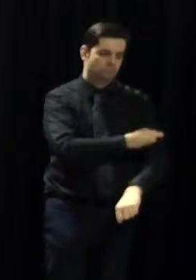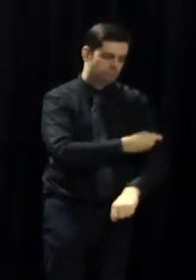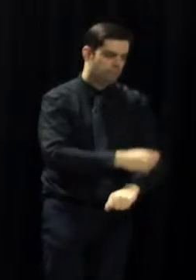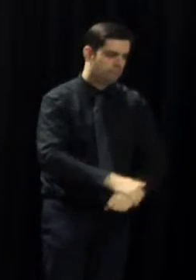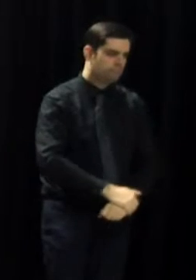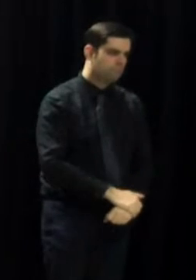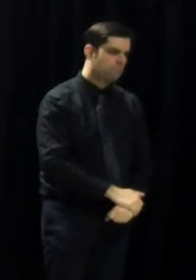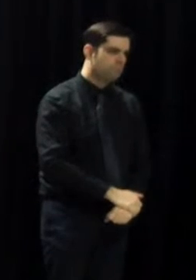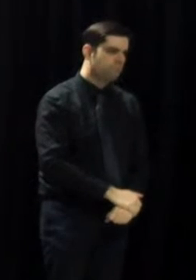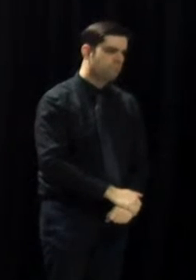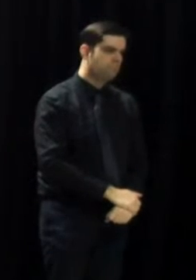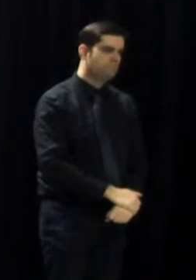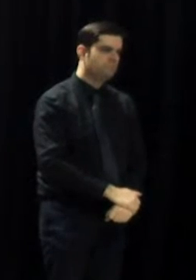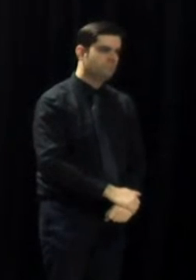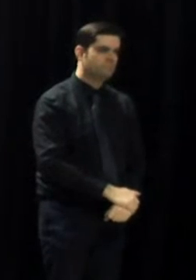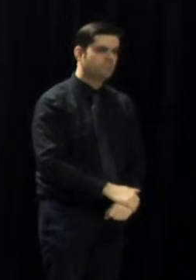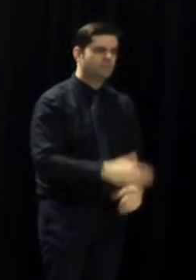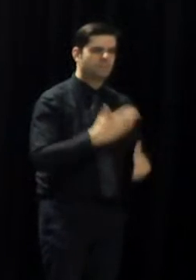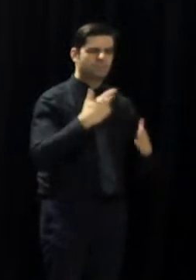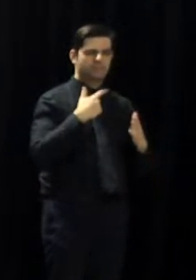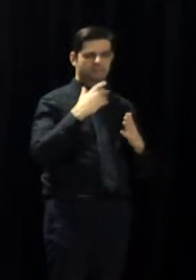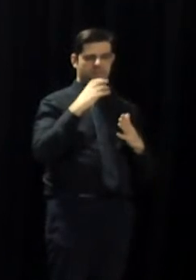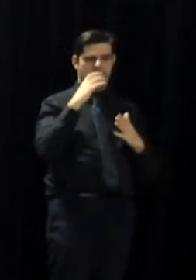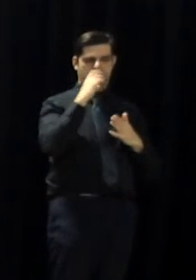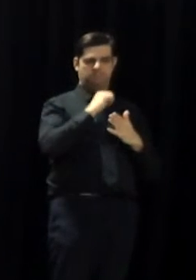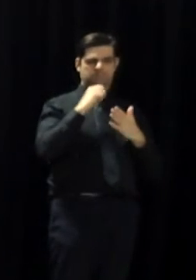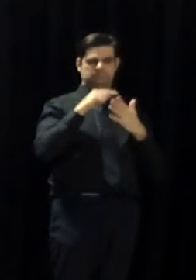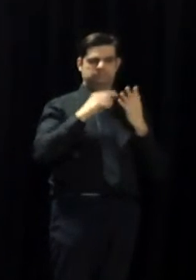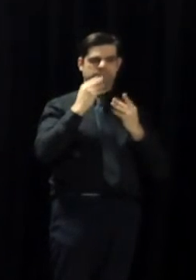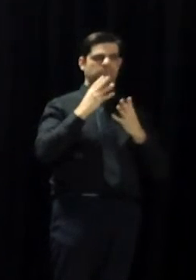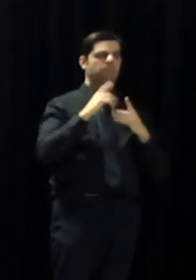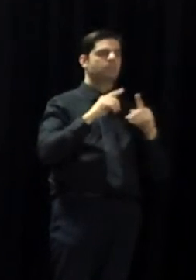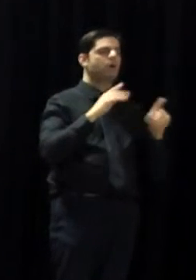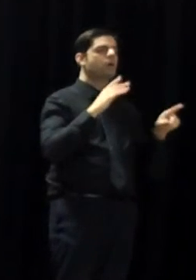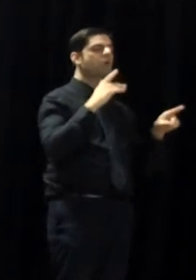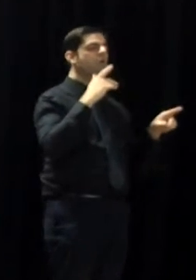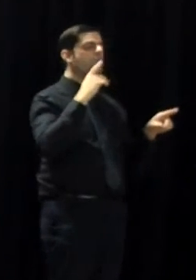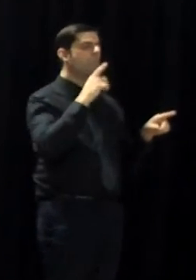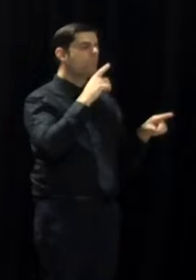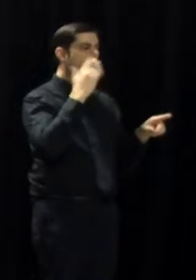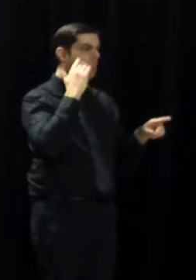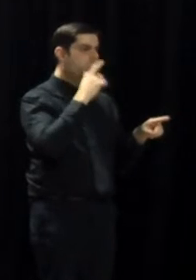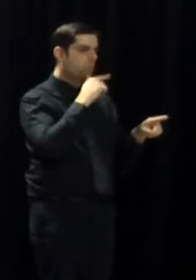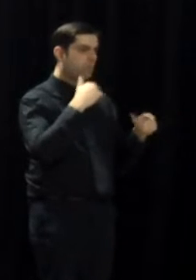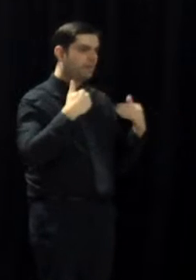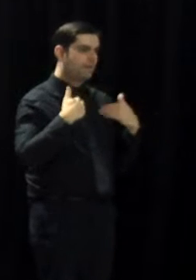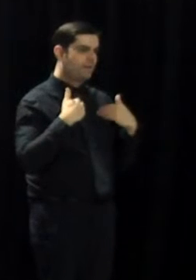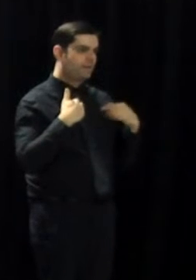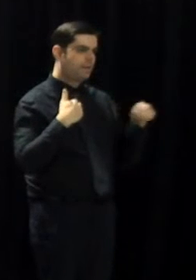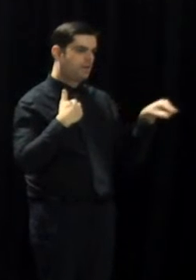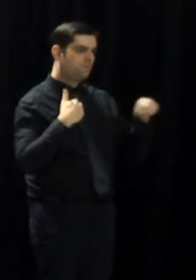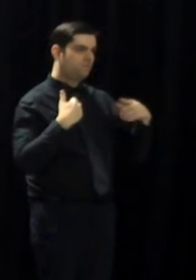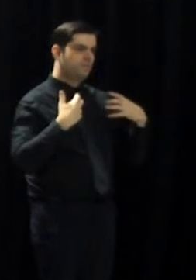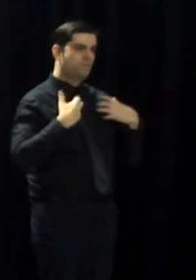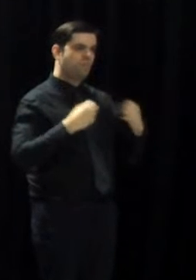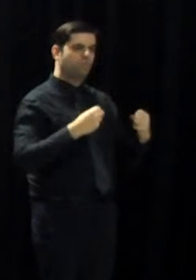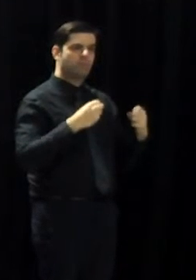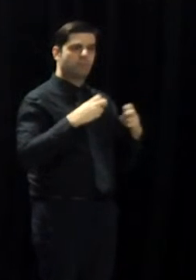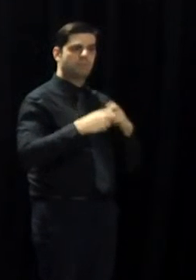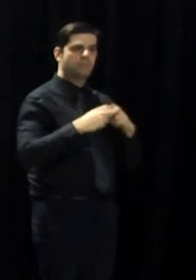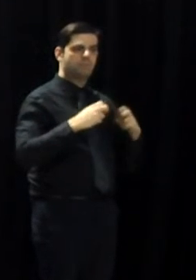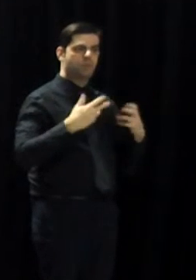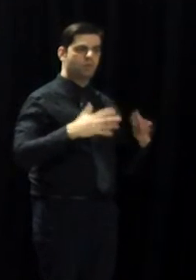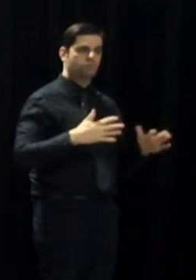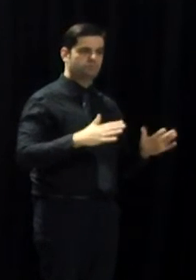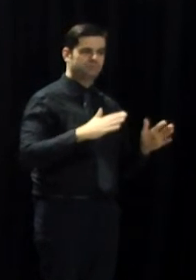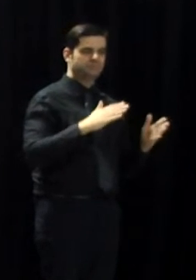the pre-existing conditions better than the doctors, right? Who are most vulnerable, and then who knows the age